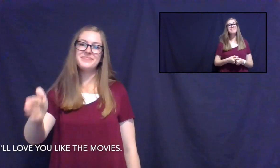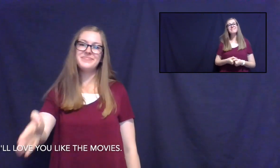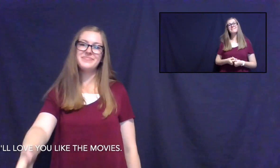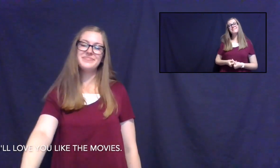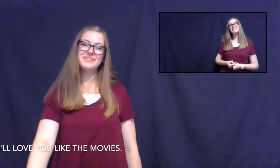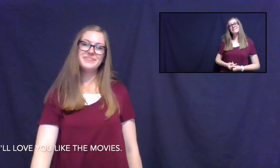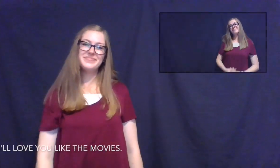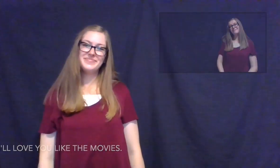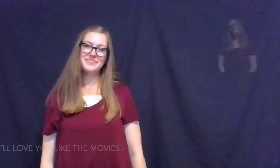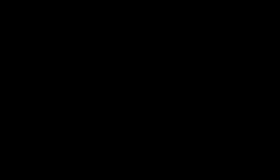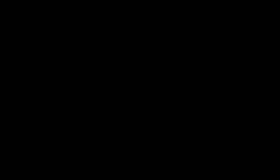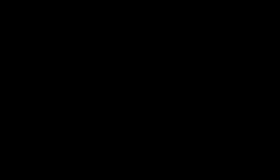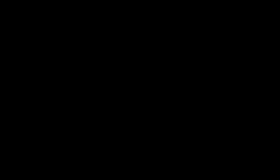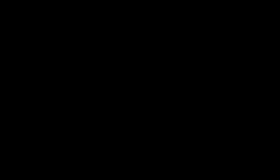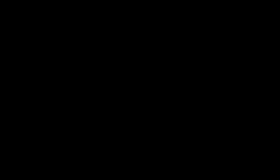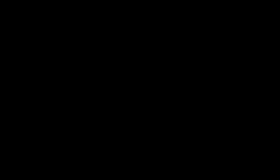movies